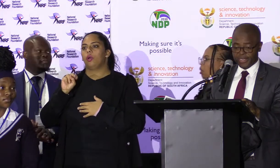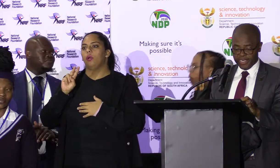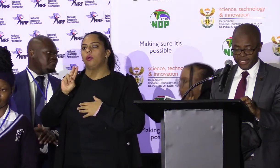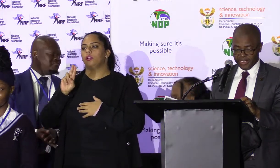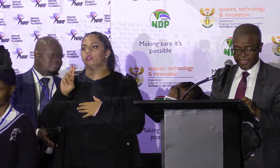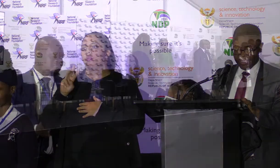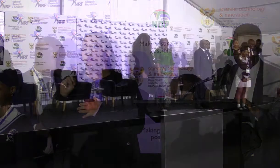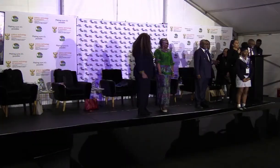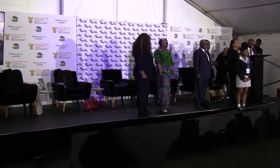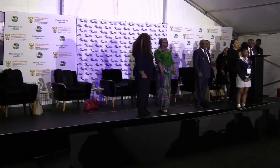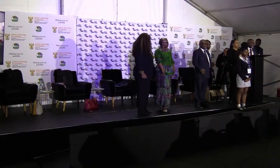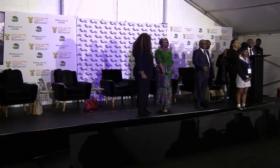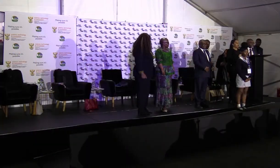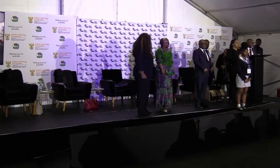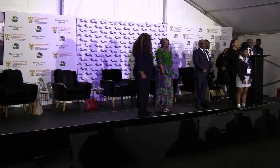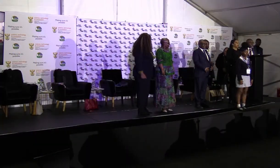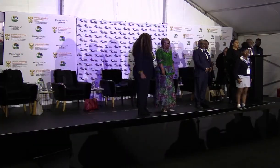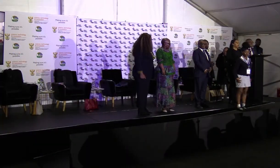Ngapai.